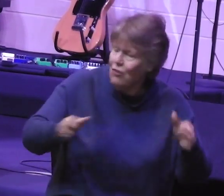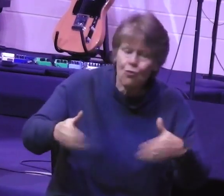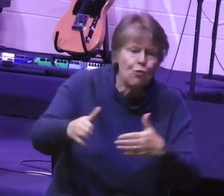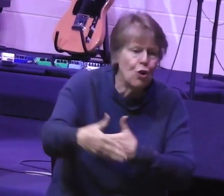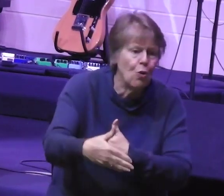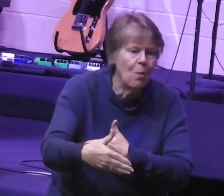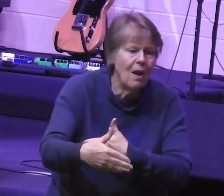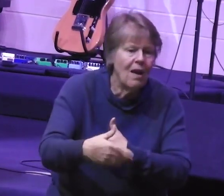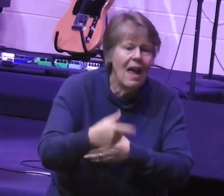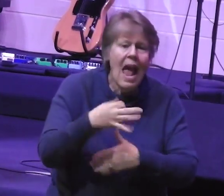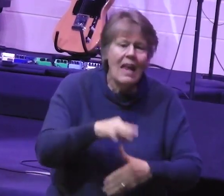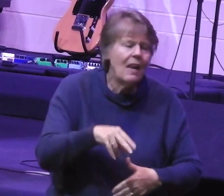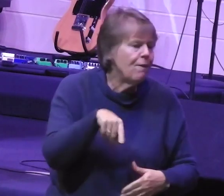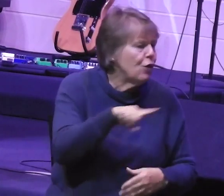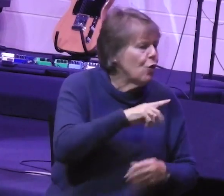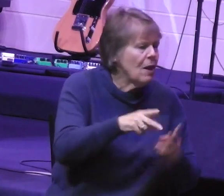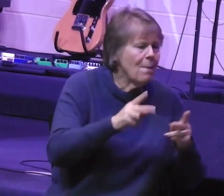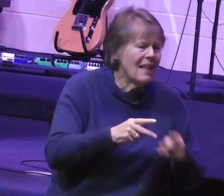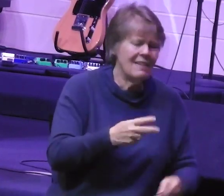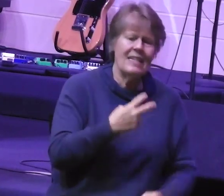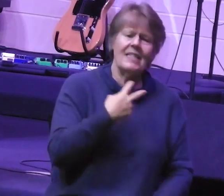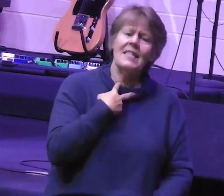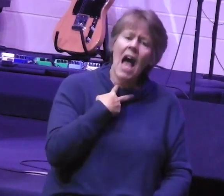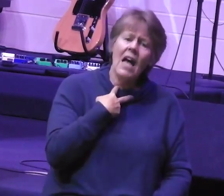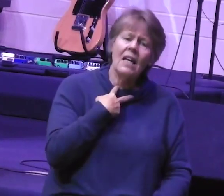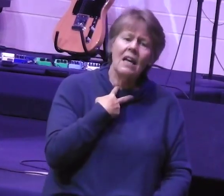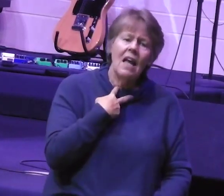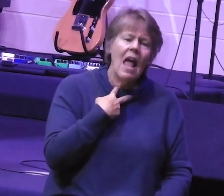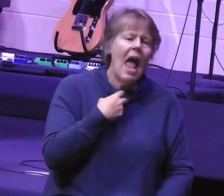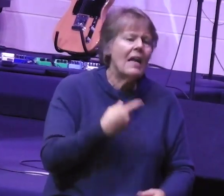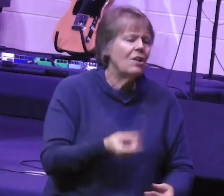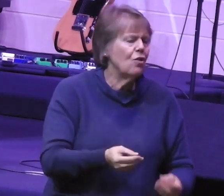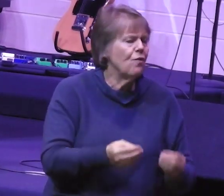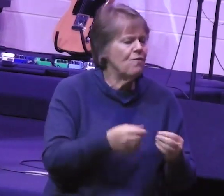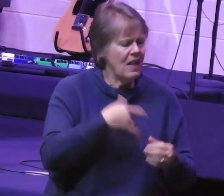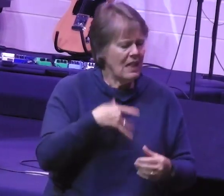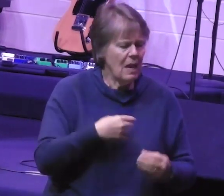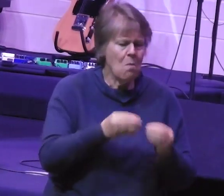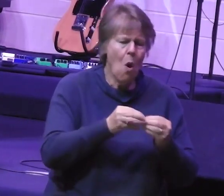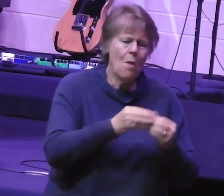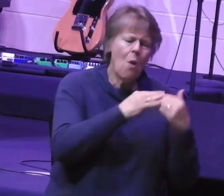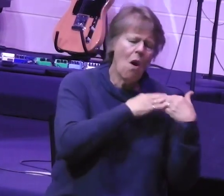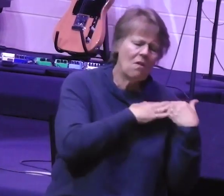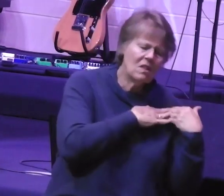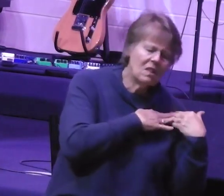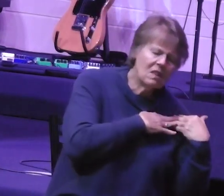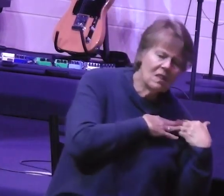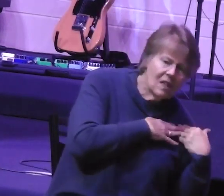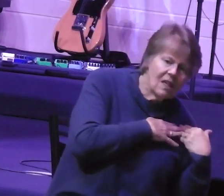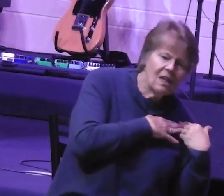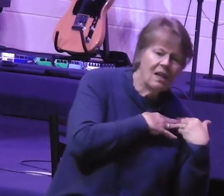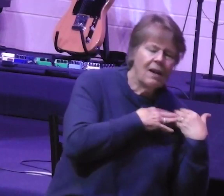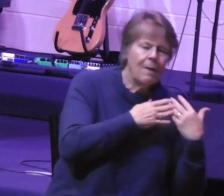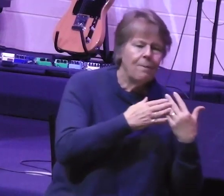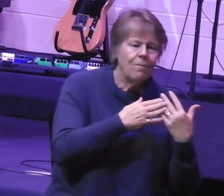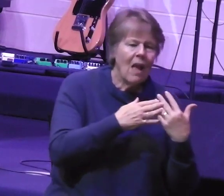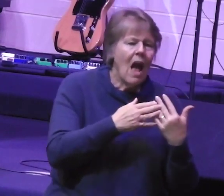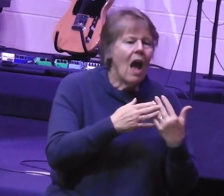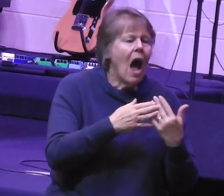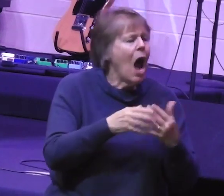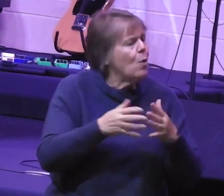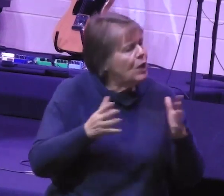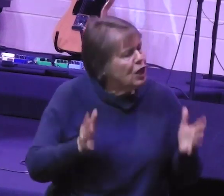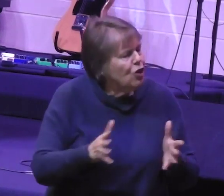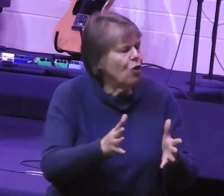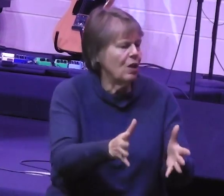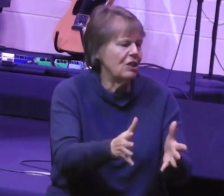getting heavier and you're like, I wish that the incredible things happening in their life could happen in my life, take courage by the knowledge